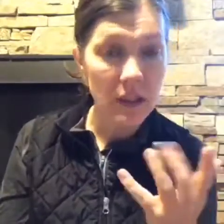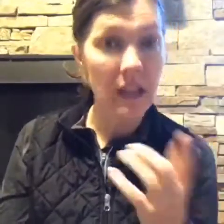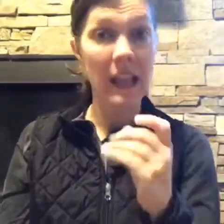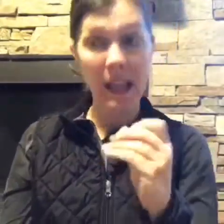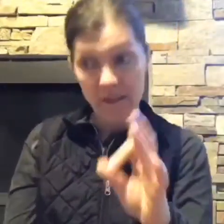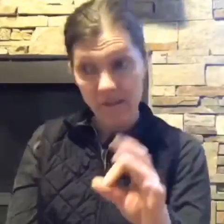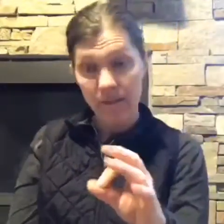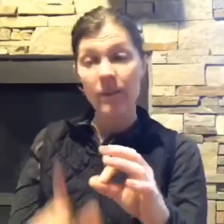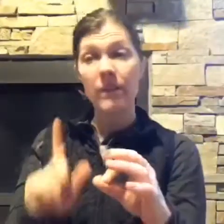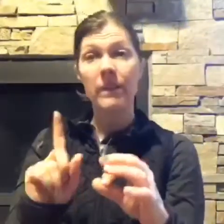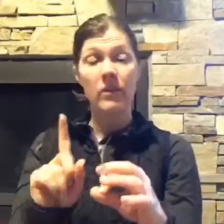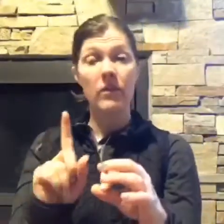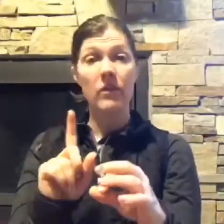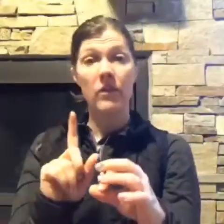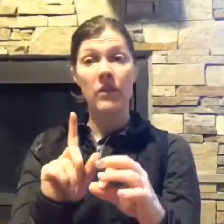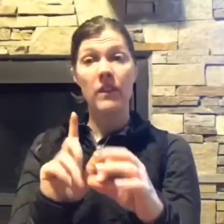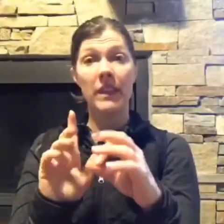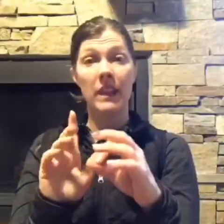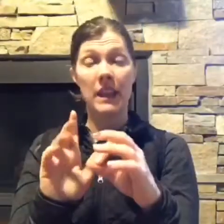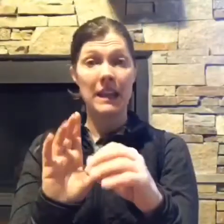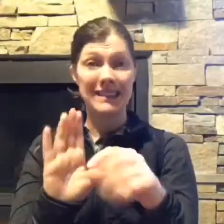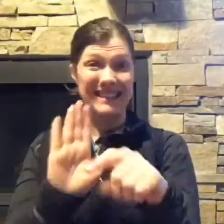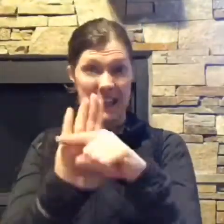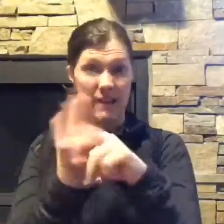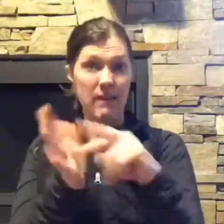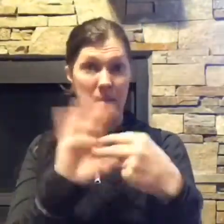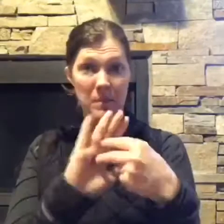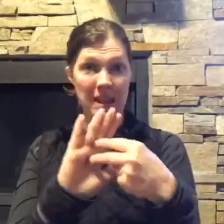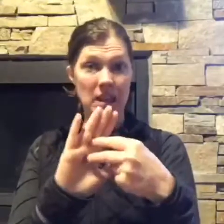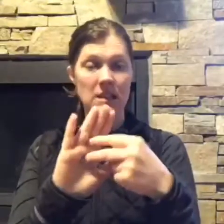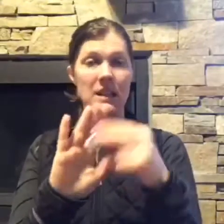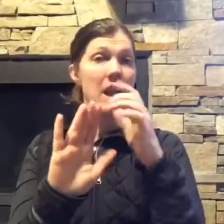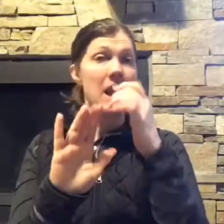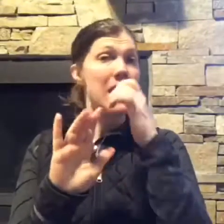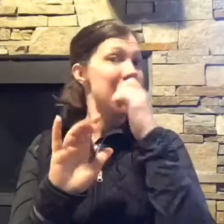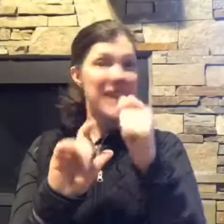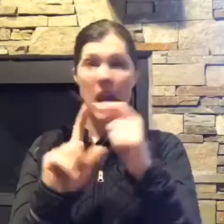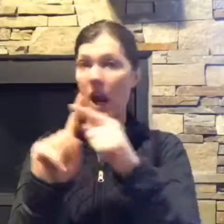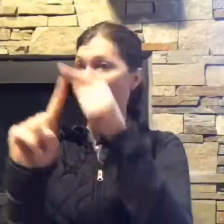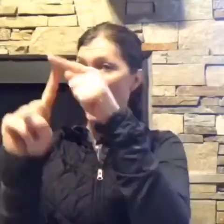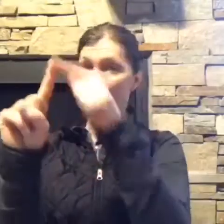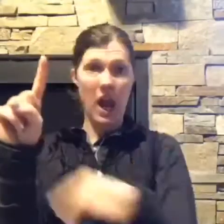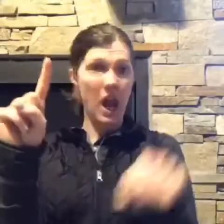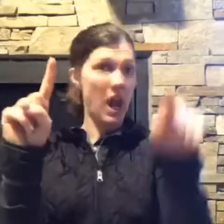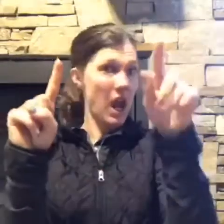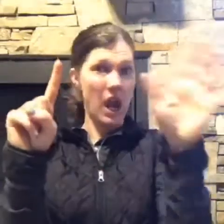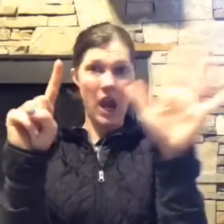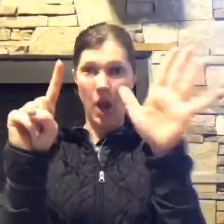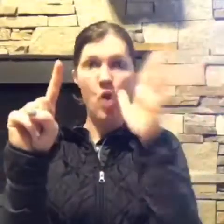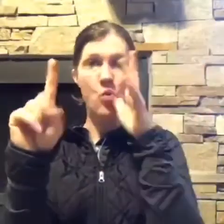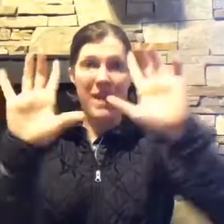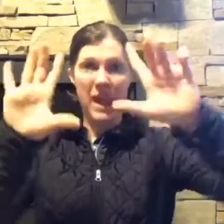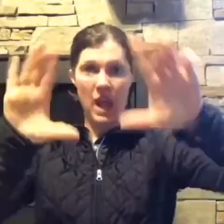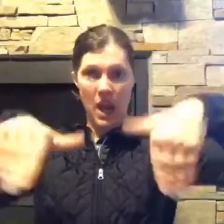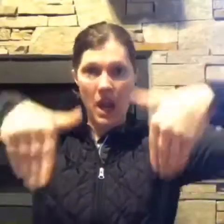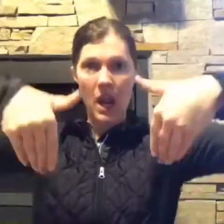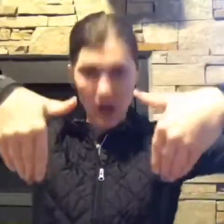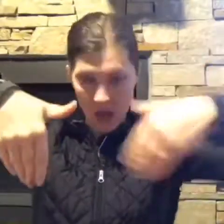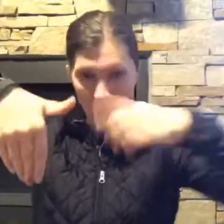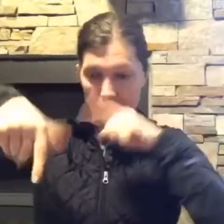in a parabola, we know that it opens upside down. Therefore, it cannot be this one. Okay, I know that my a value is